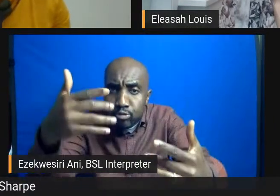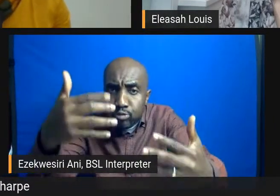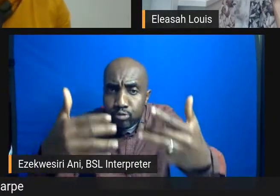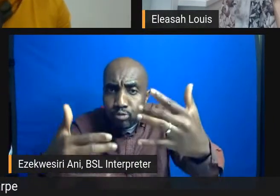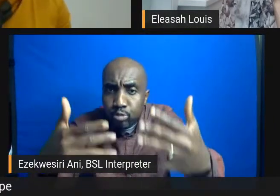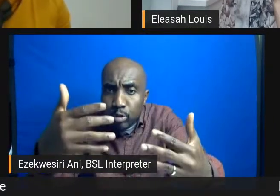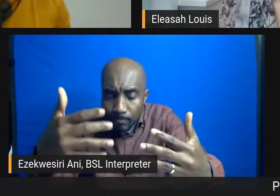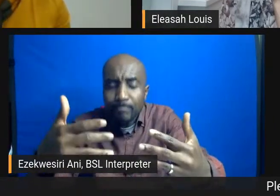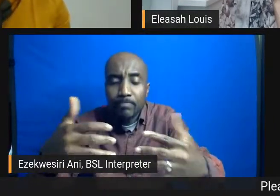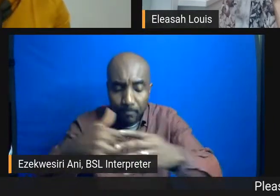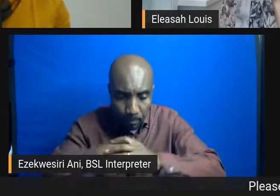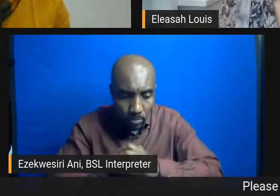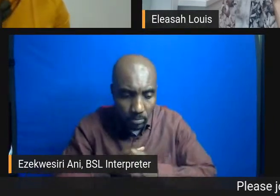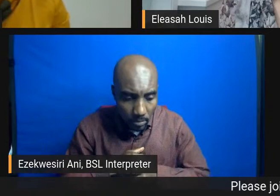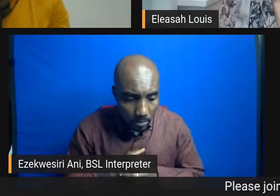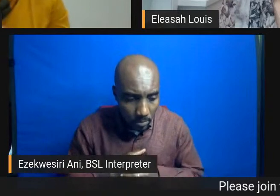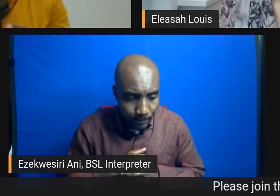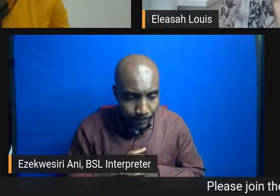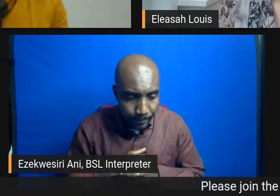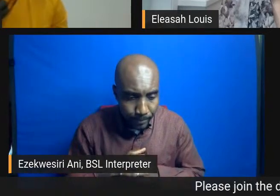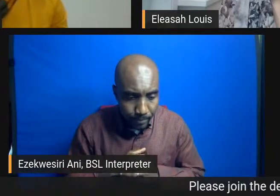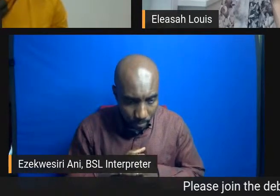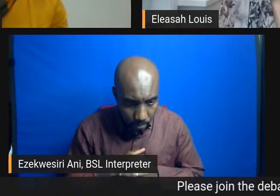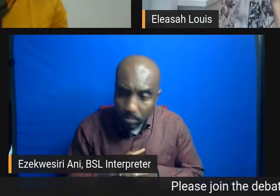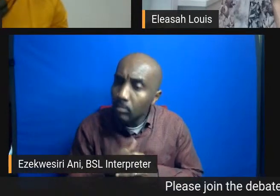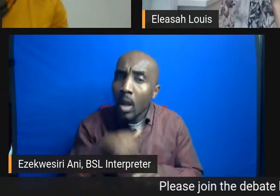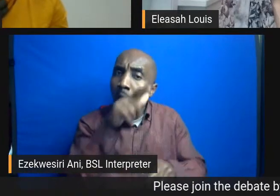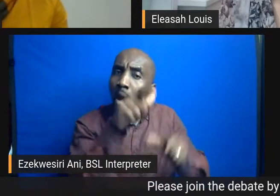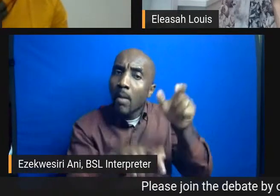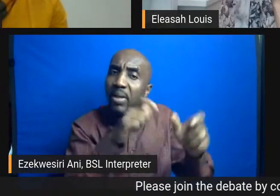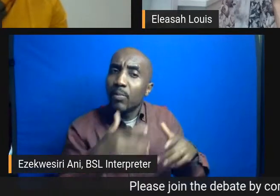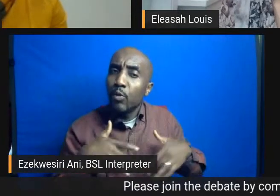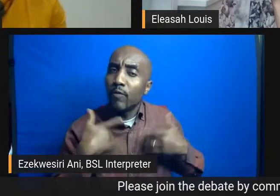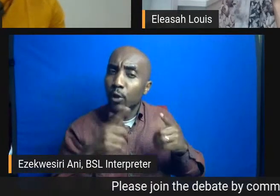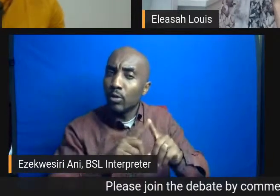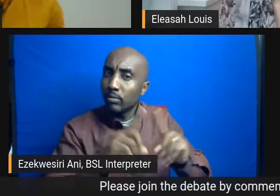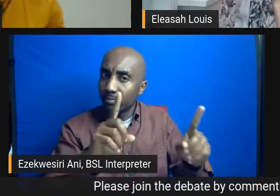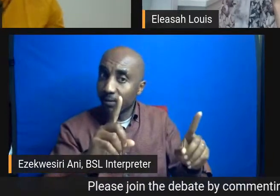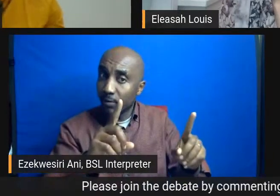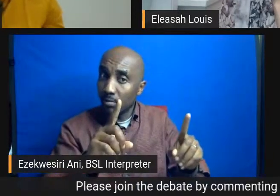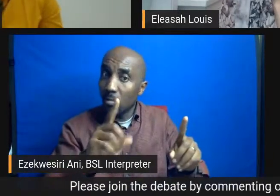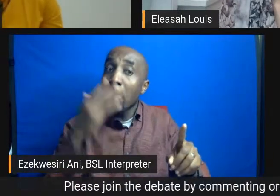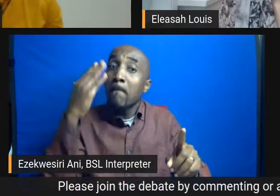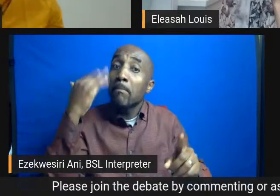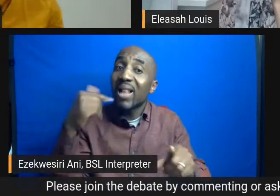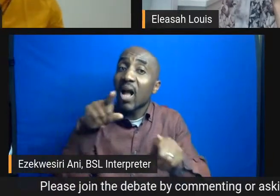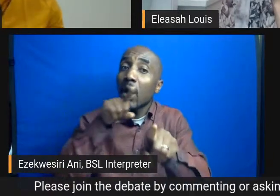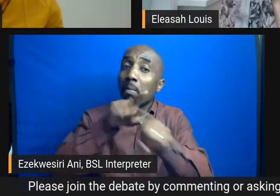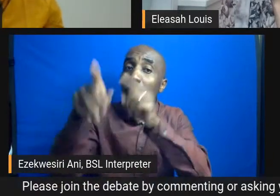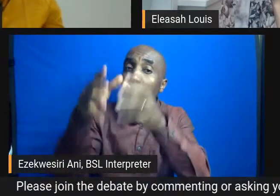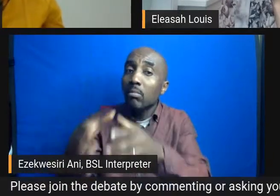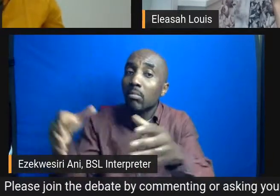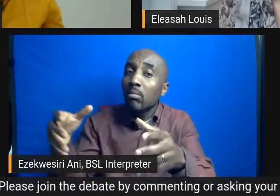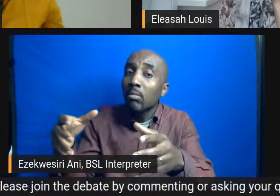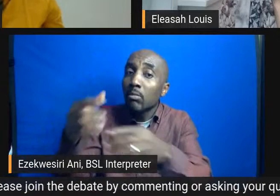contrary to what I think people think, Black majority churches, Black